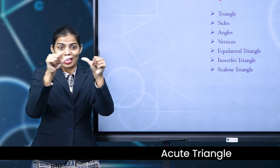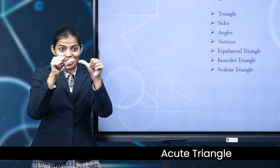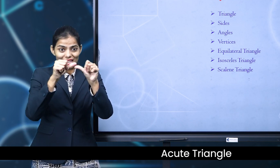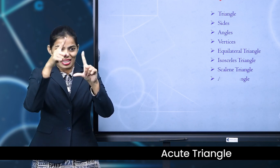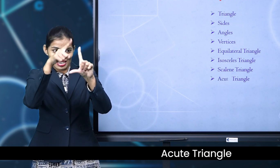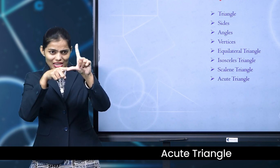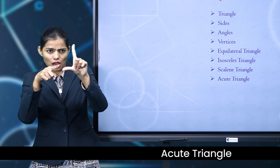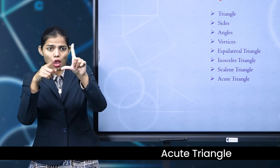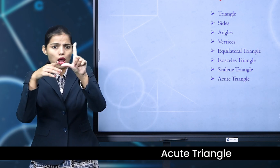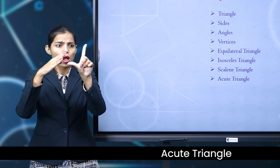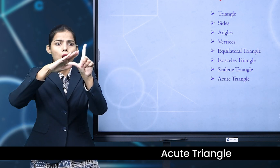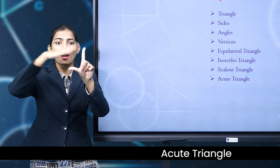acute triangle,